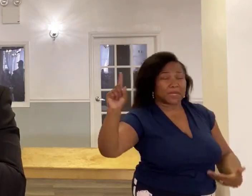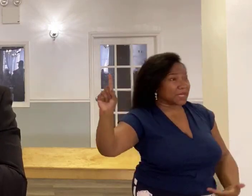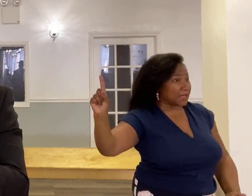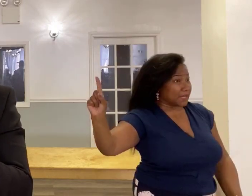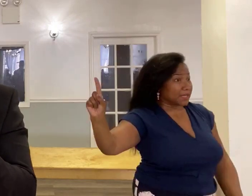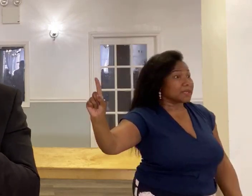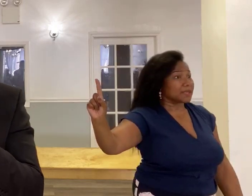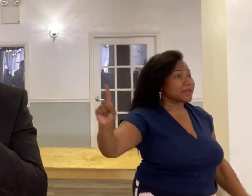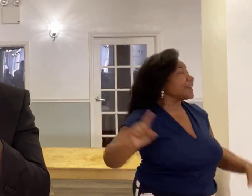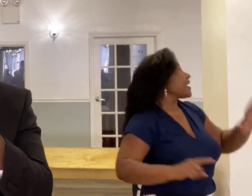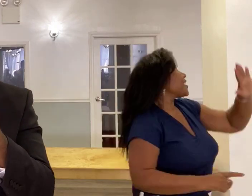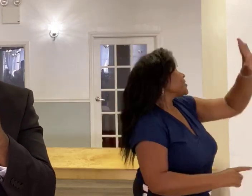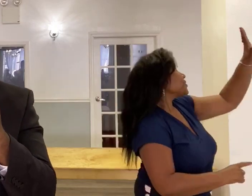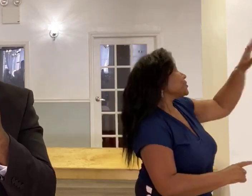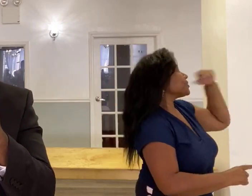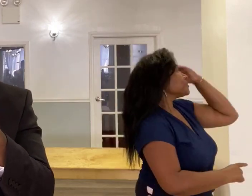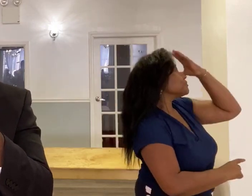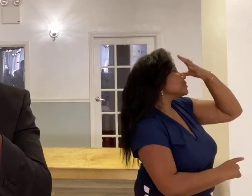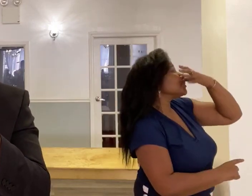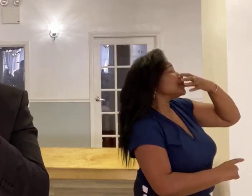Your beauty